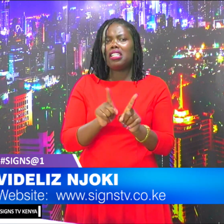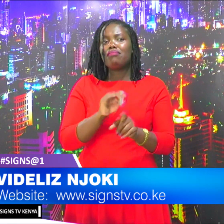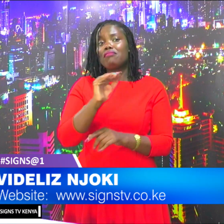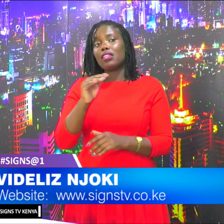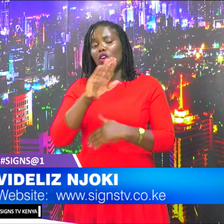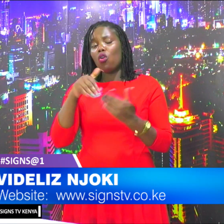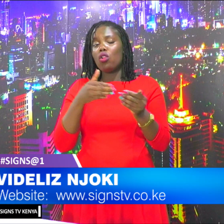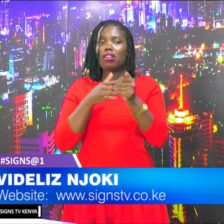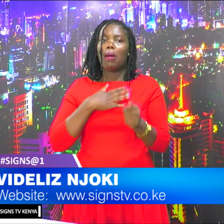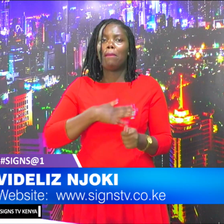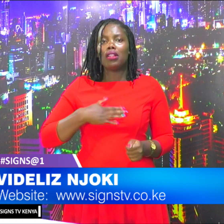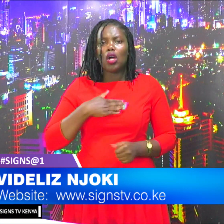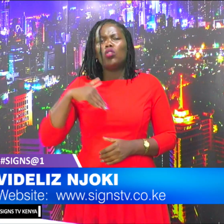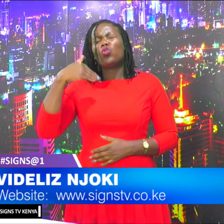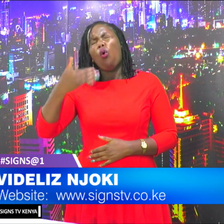to intervene.